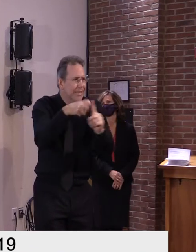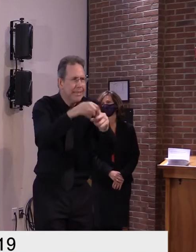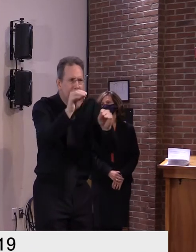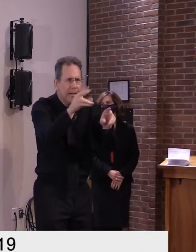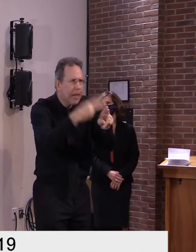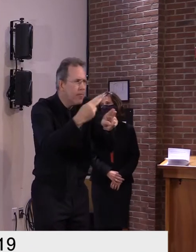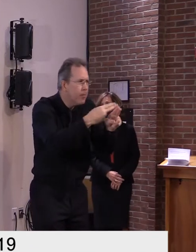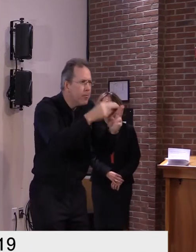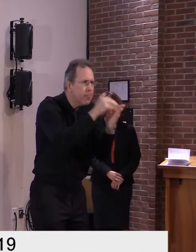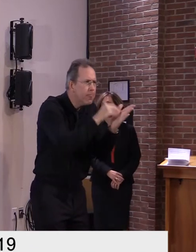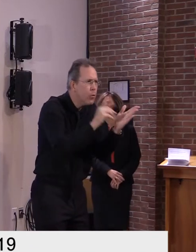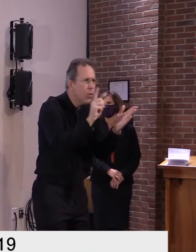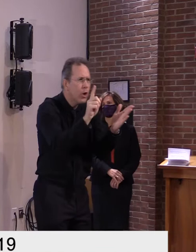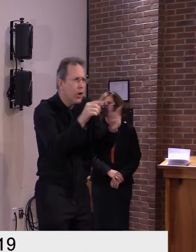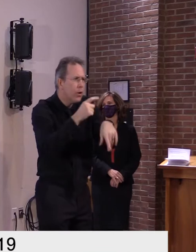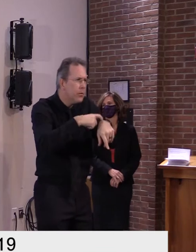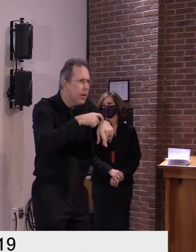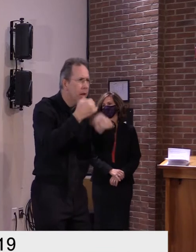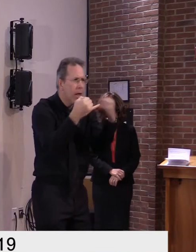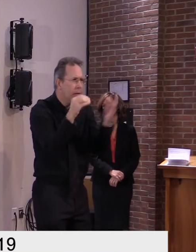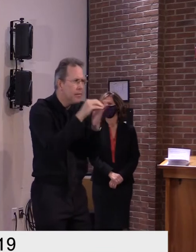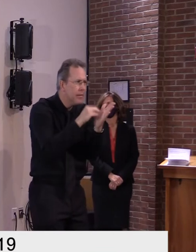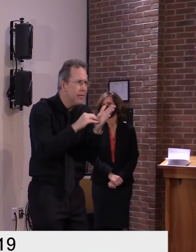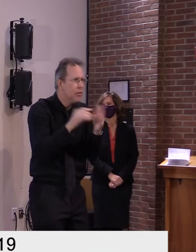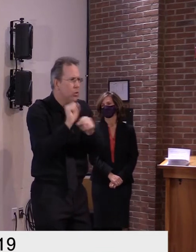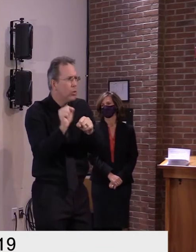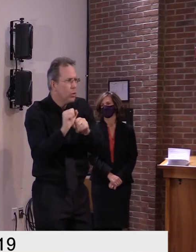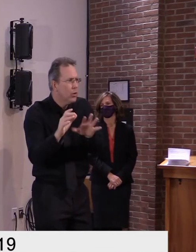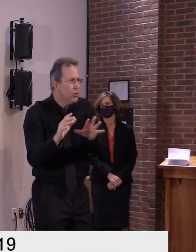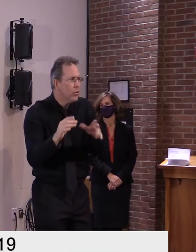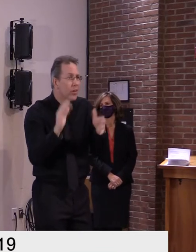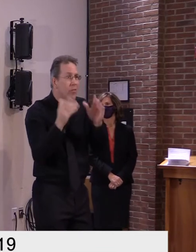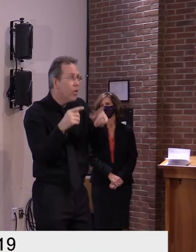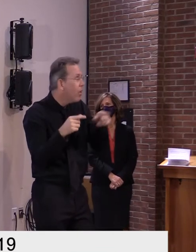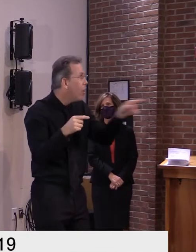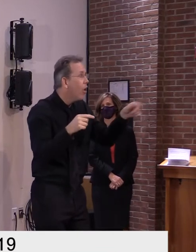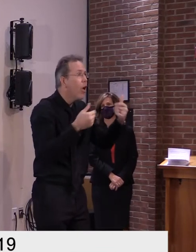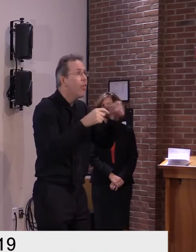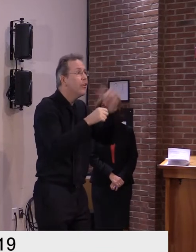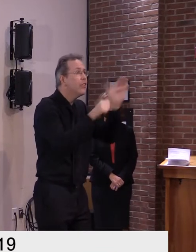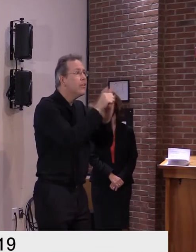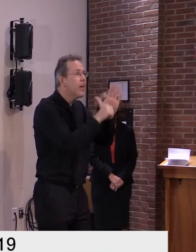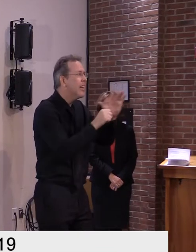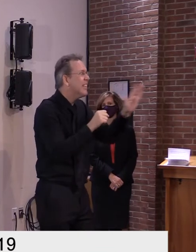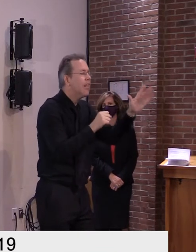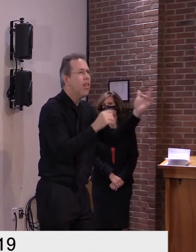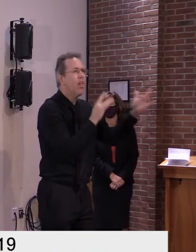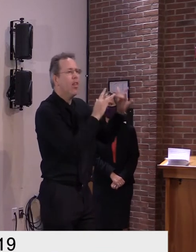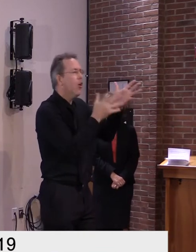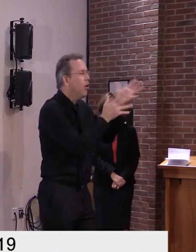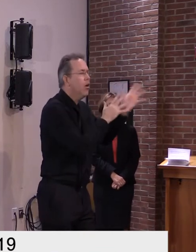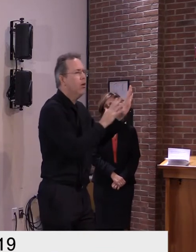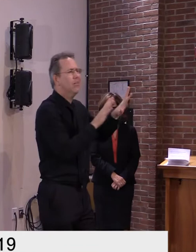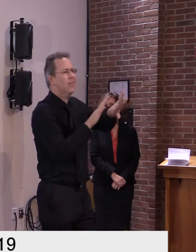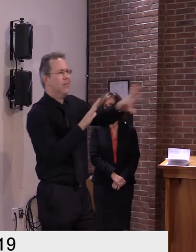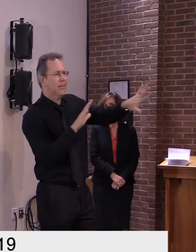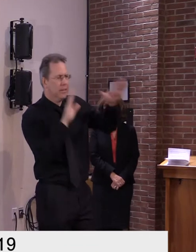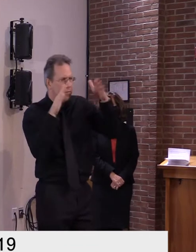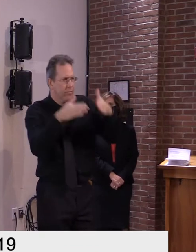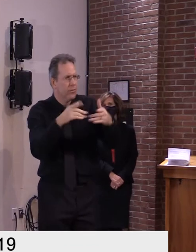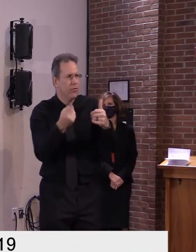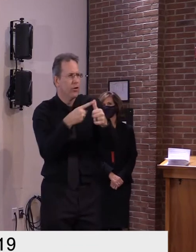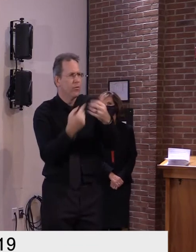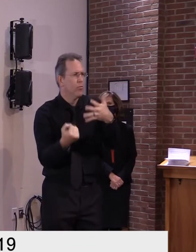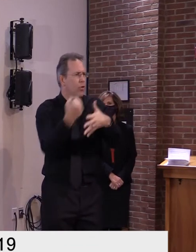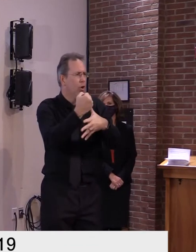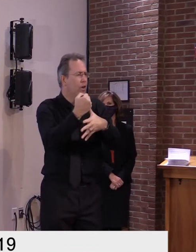have gotten sick in April, May, June, July, what have you, isn't going to happen right at this point in our